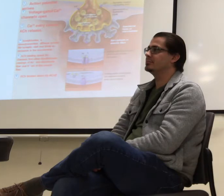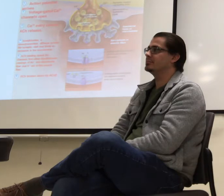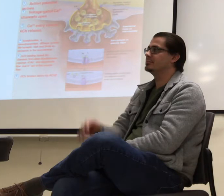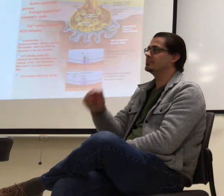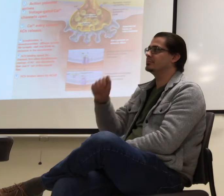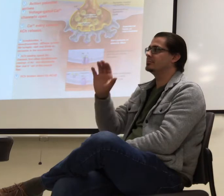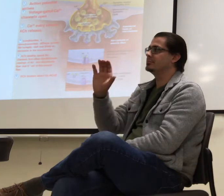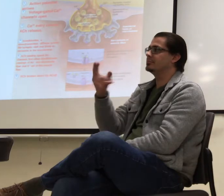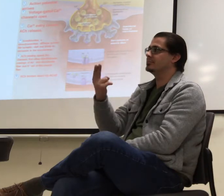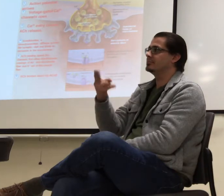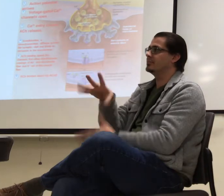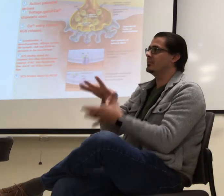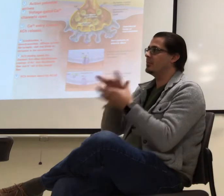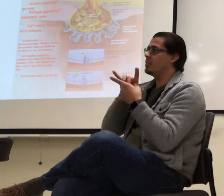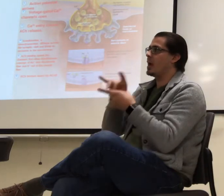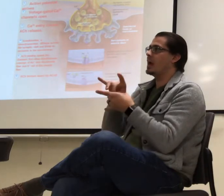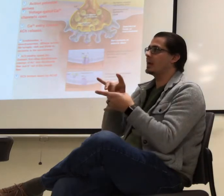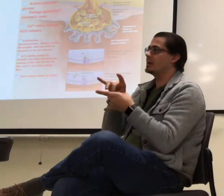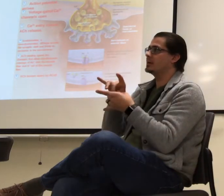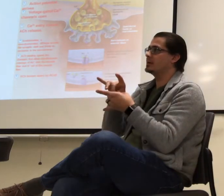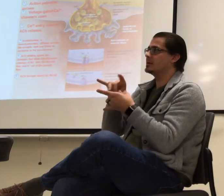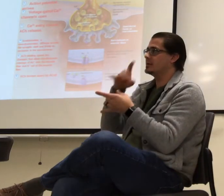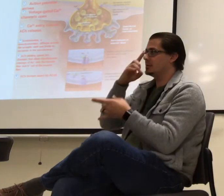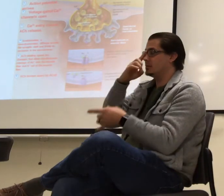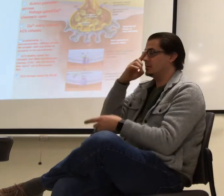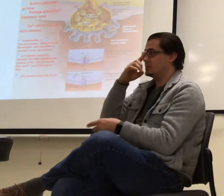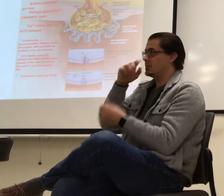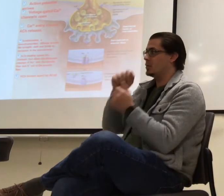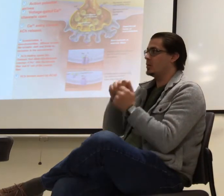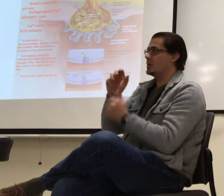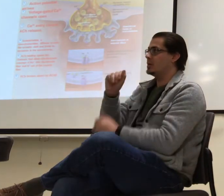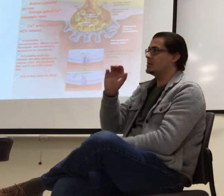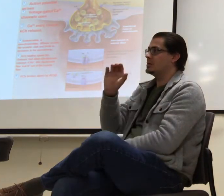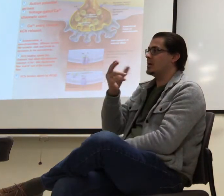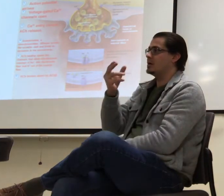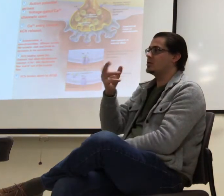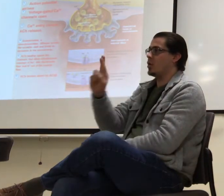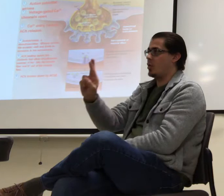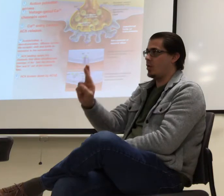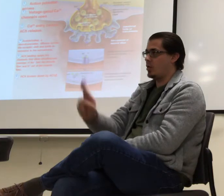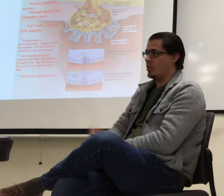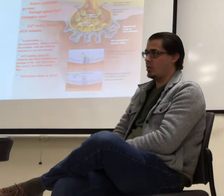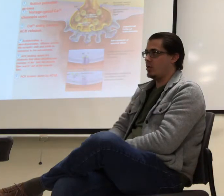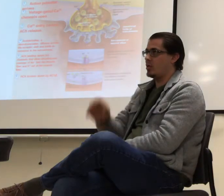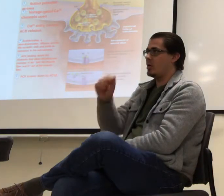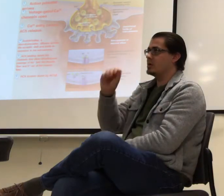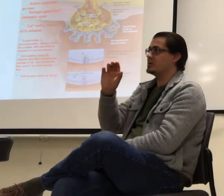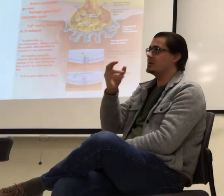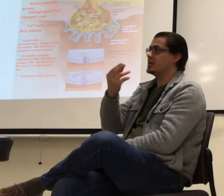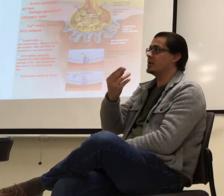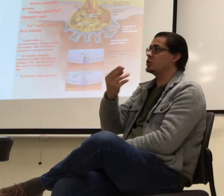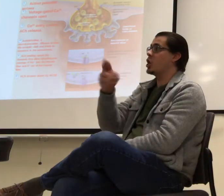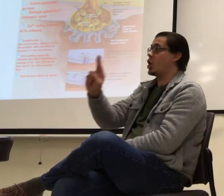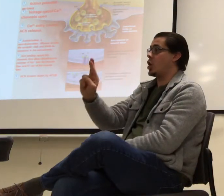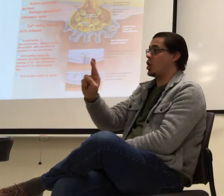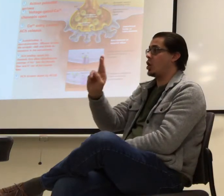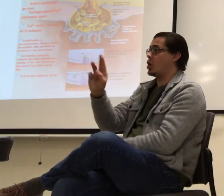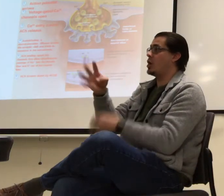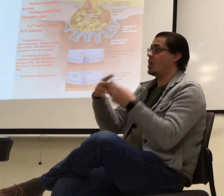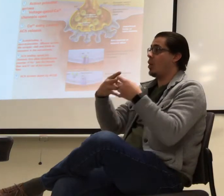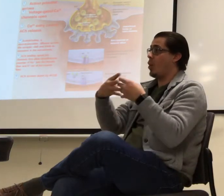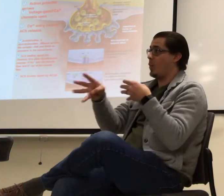ACH binds ACHR, right? So ACHR, those channels